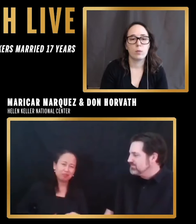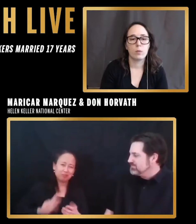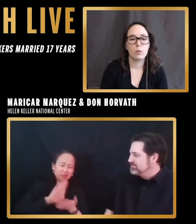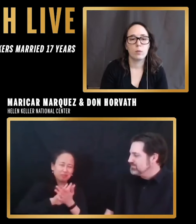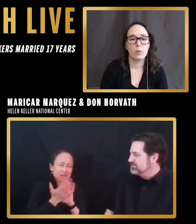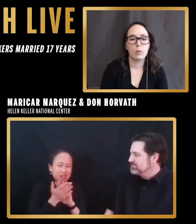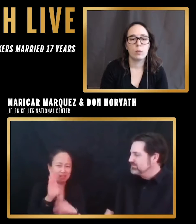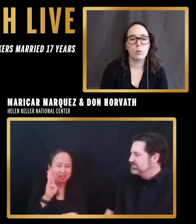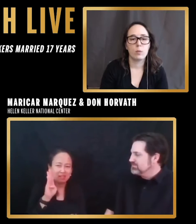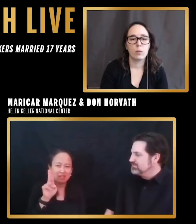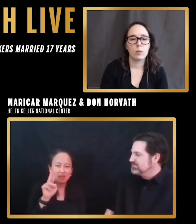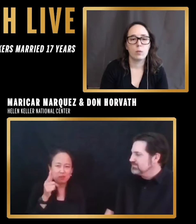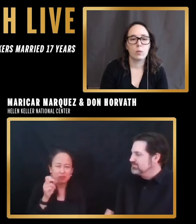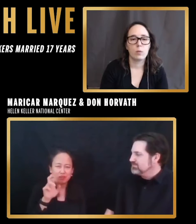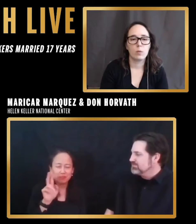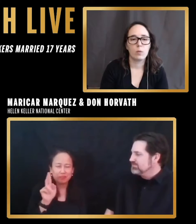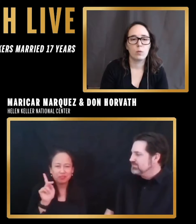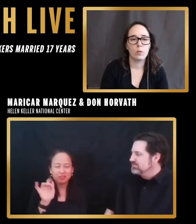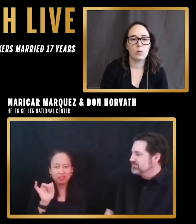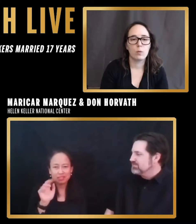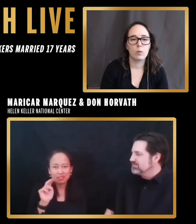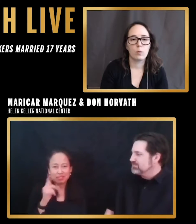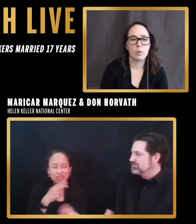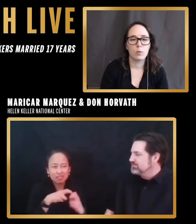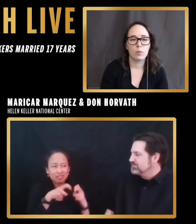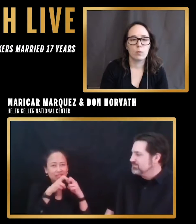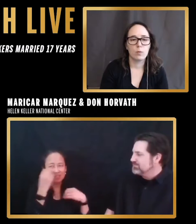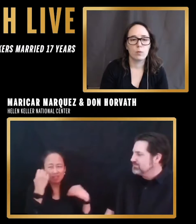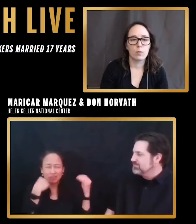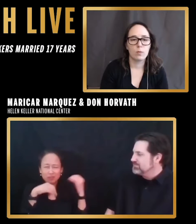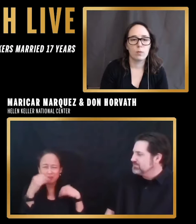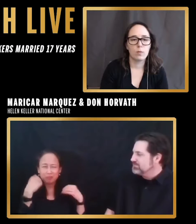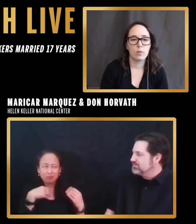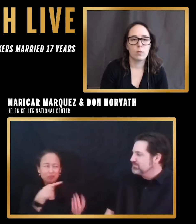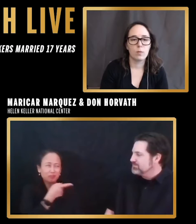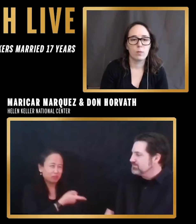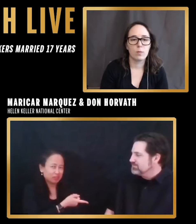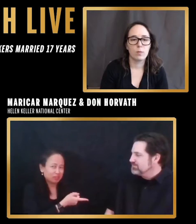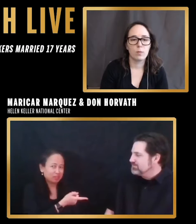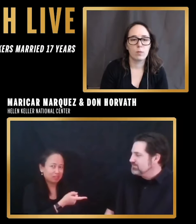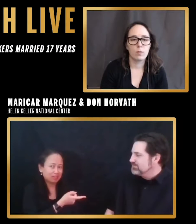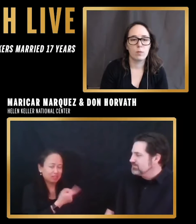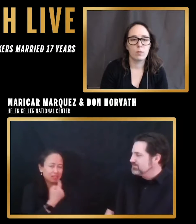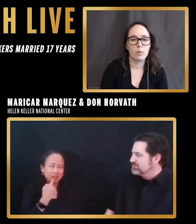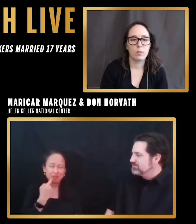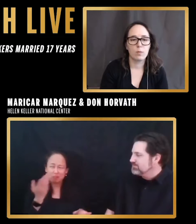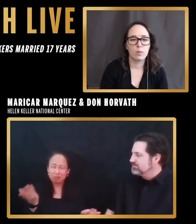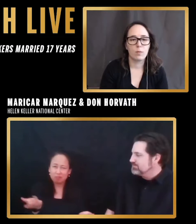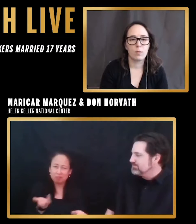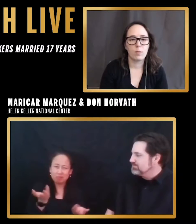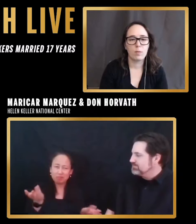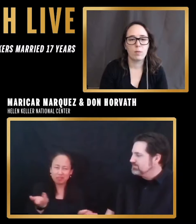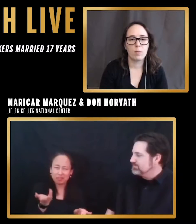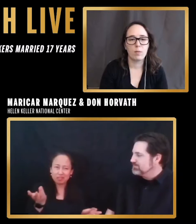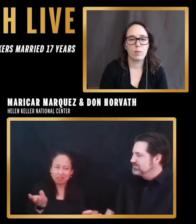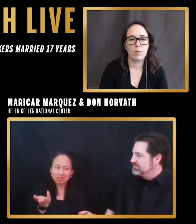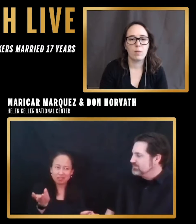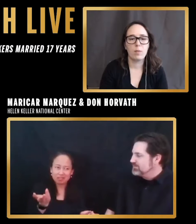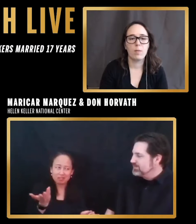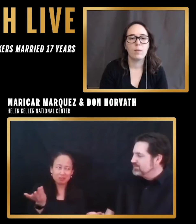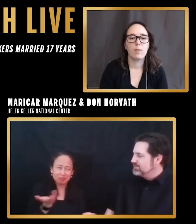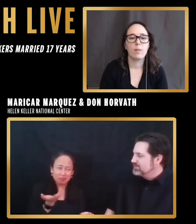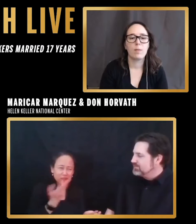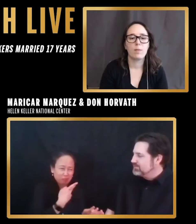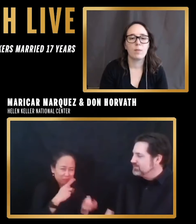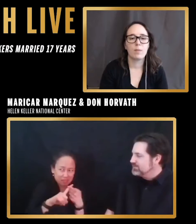skills. We had gone out to eat at Burger King. We were just sitting at the table eating, and he